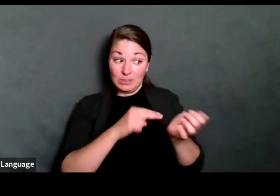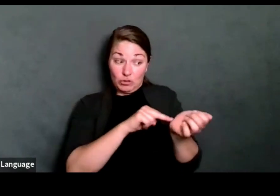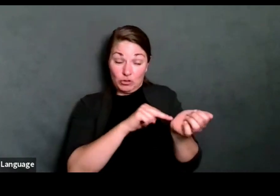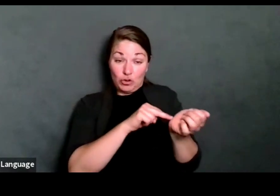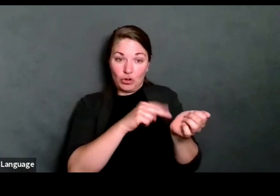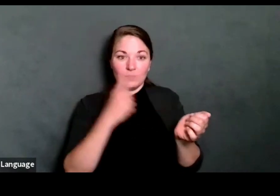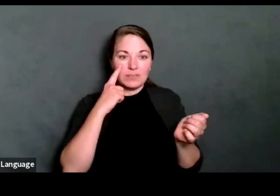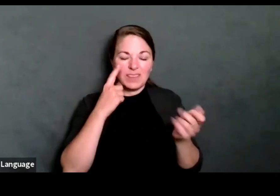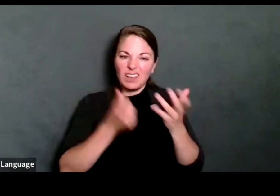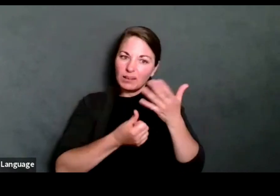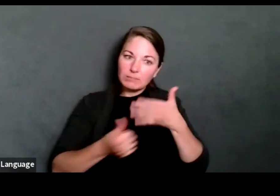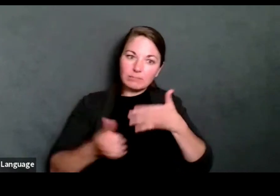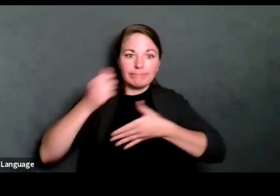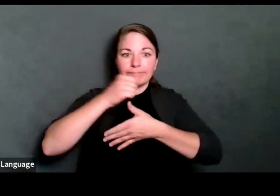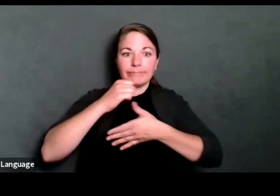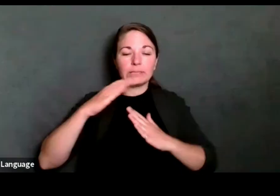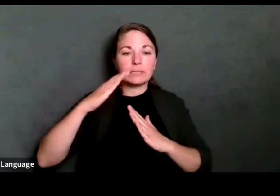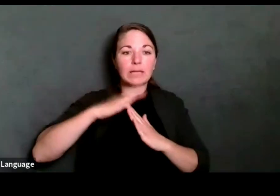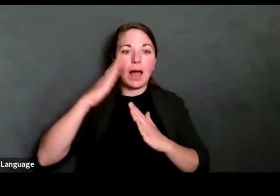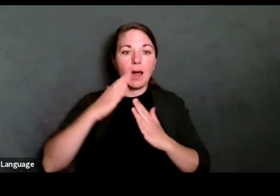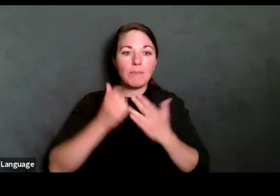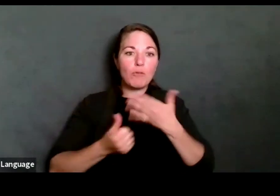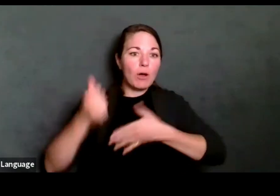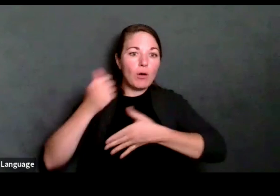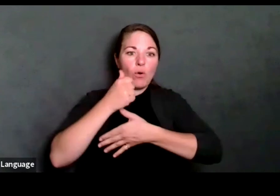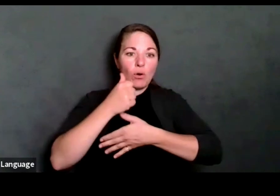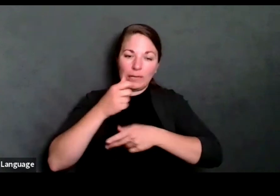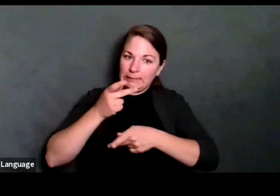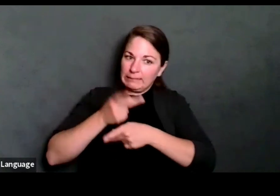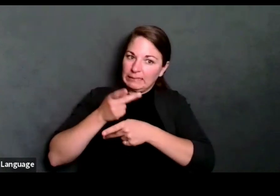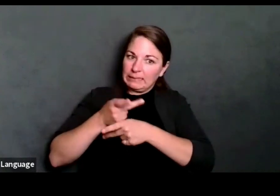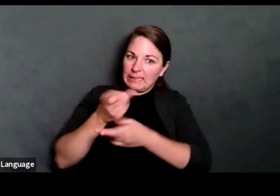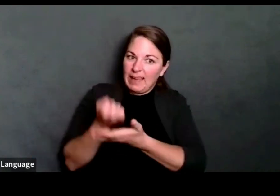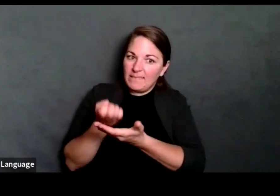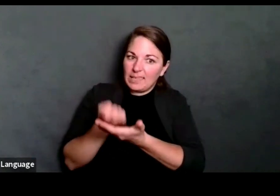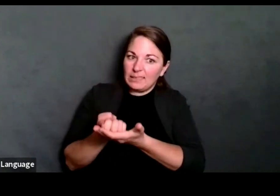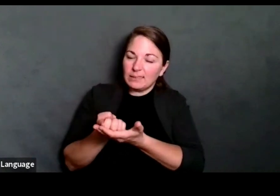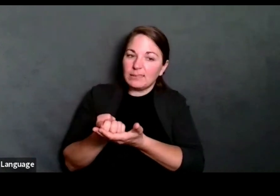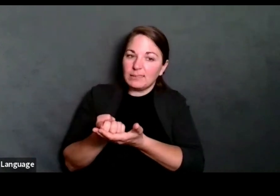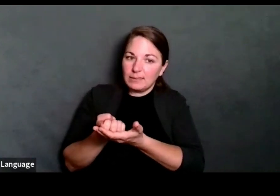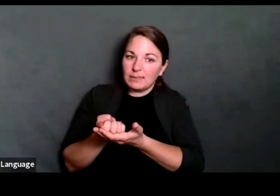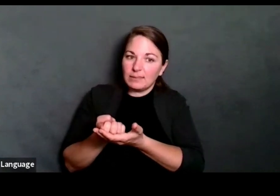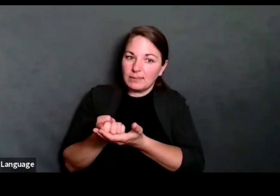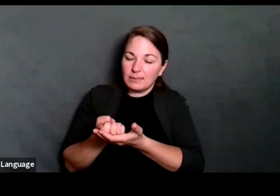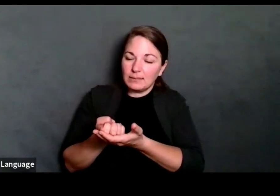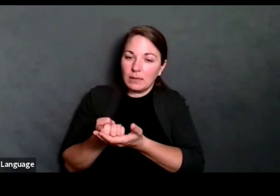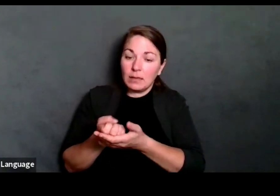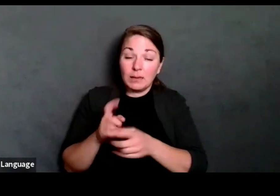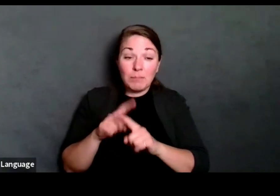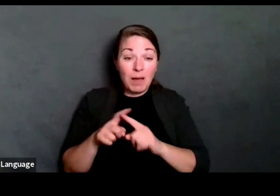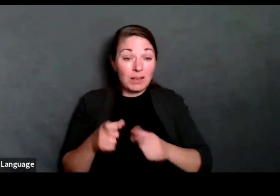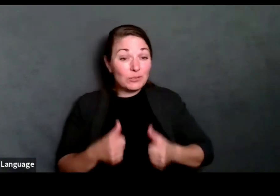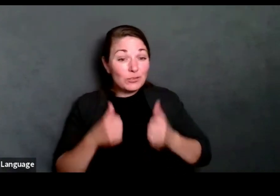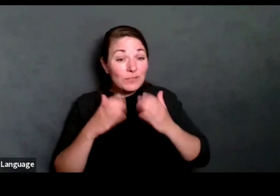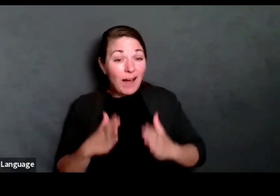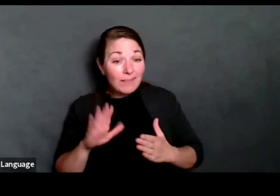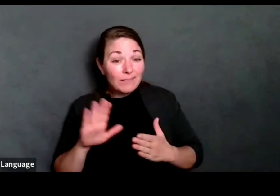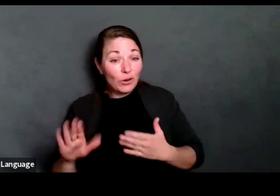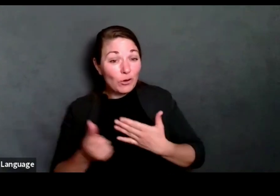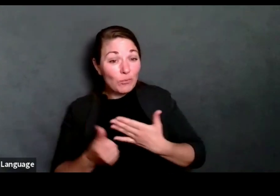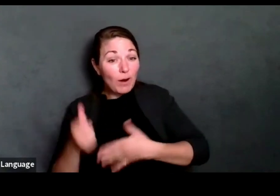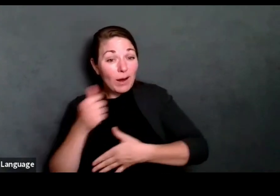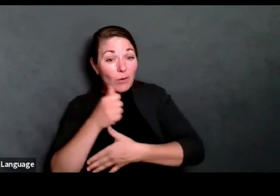highest priority was protecting the crime scene. But the survivor's priority was her own